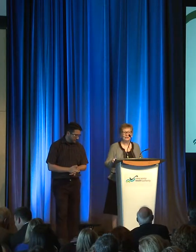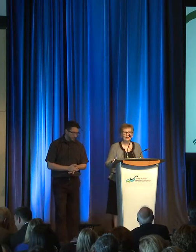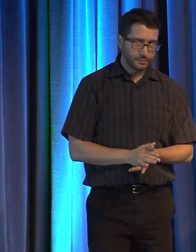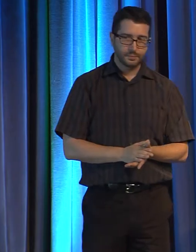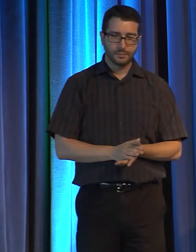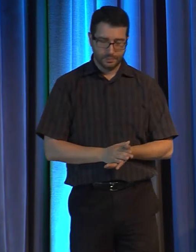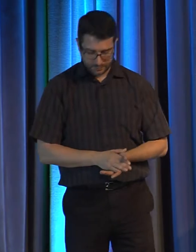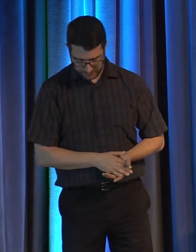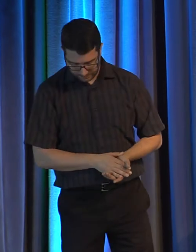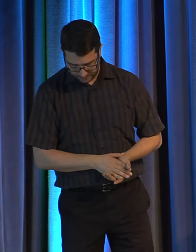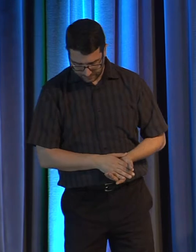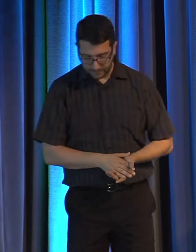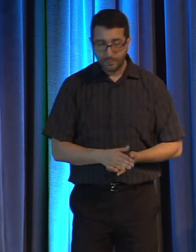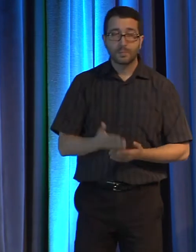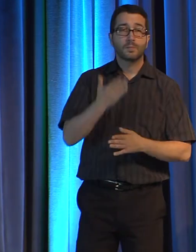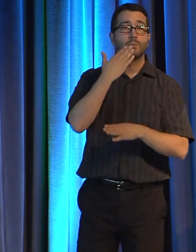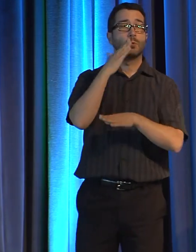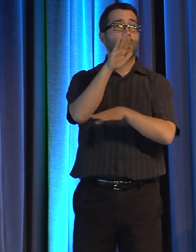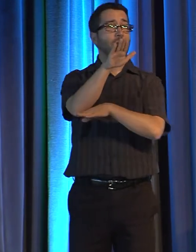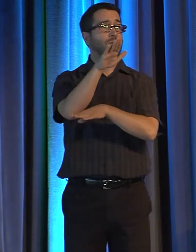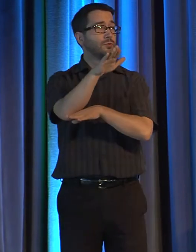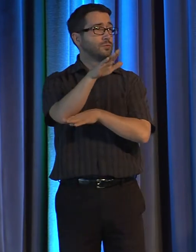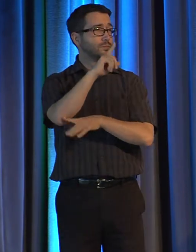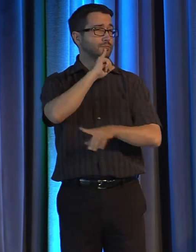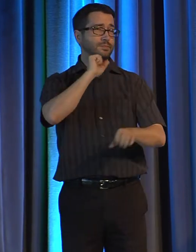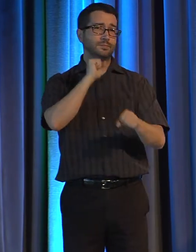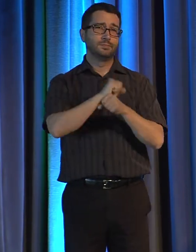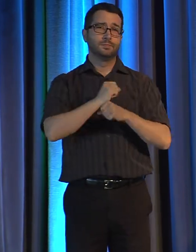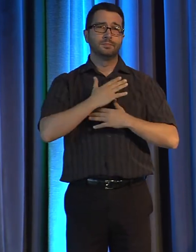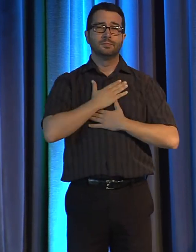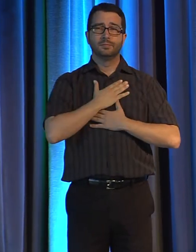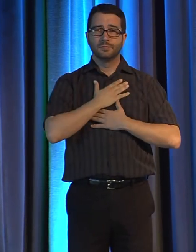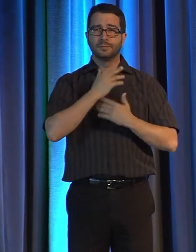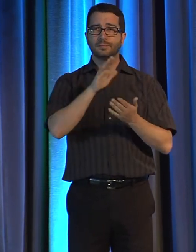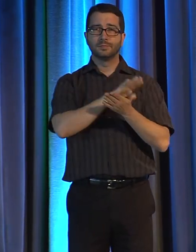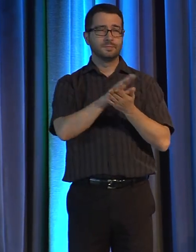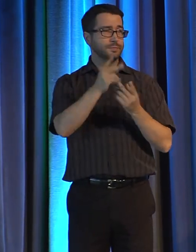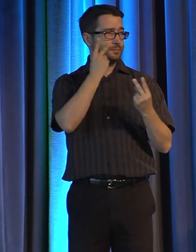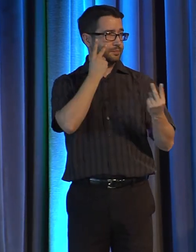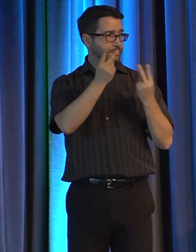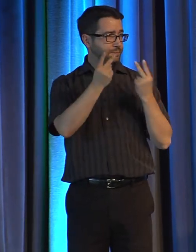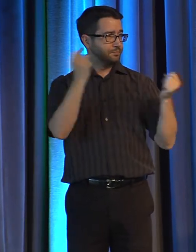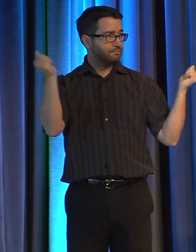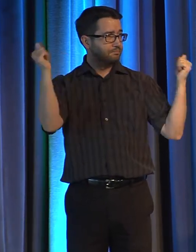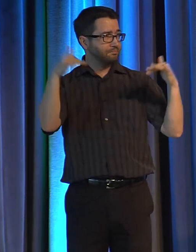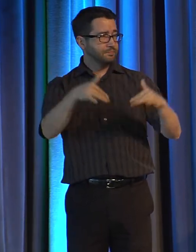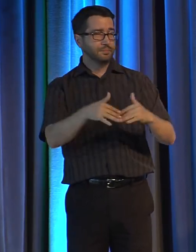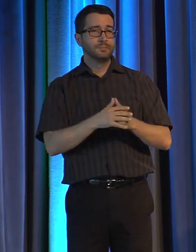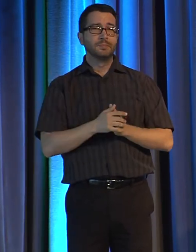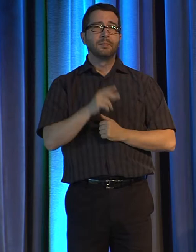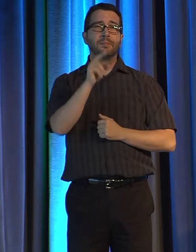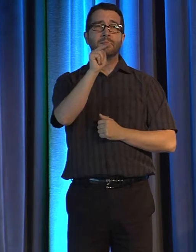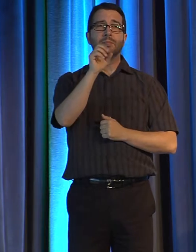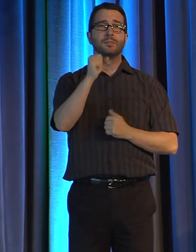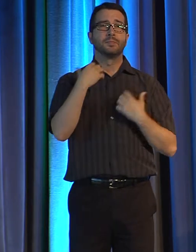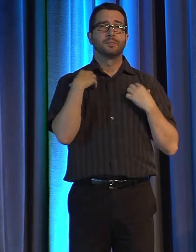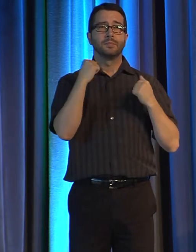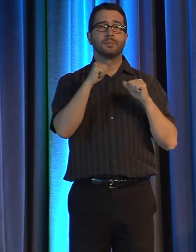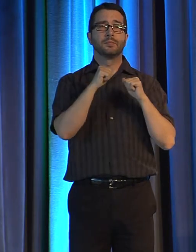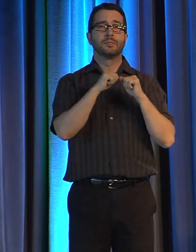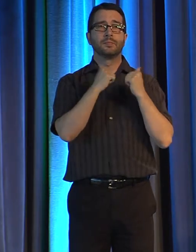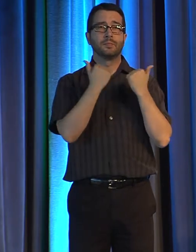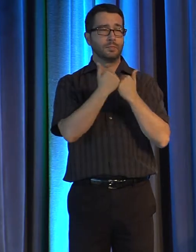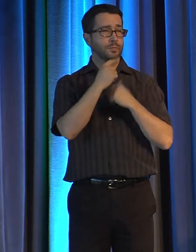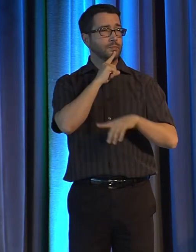Good afternoon, everyone. It's really a pleasure to see so many people here. Nova Scotia Health Authority values